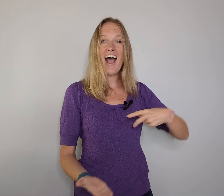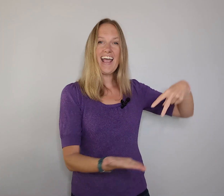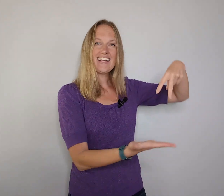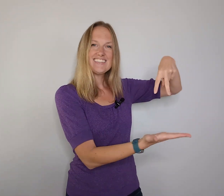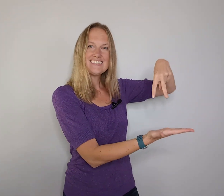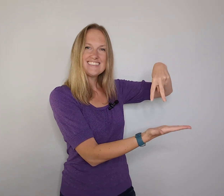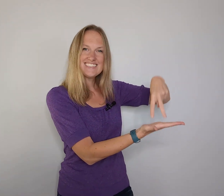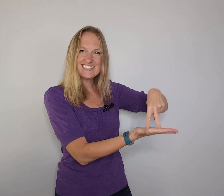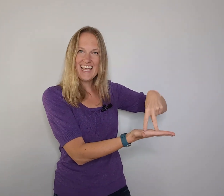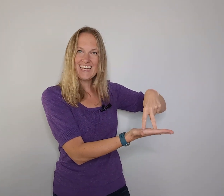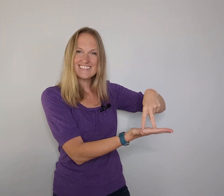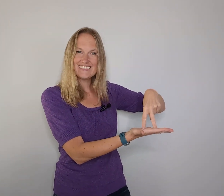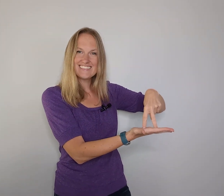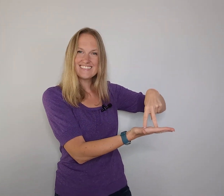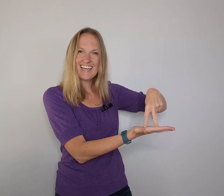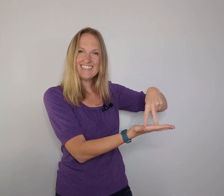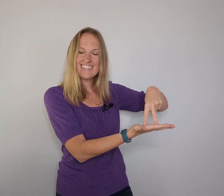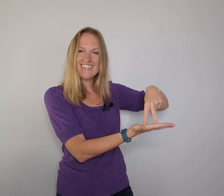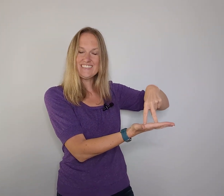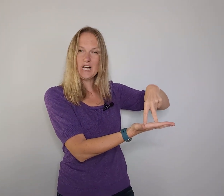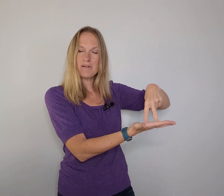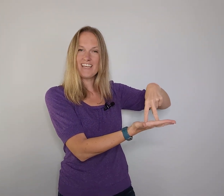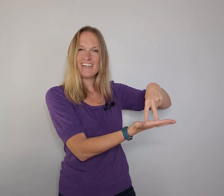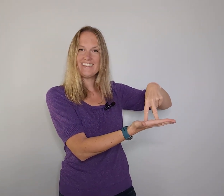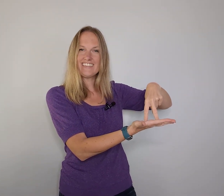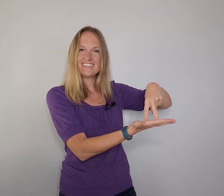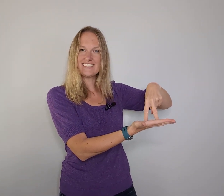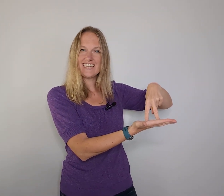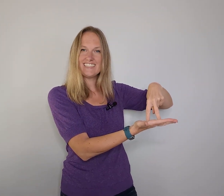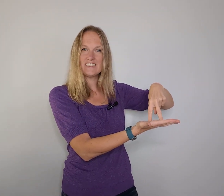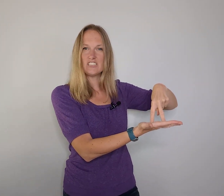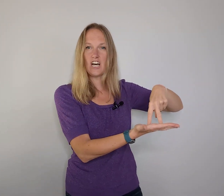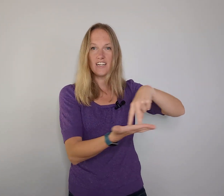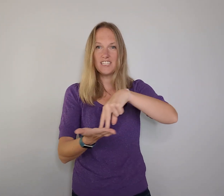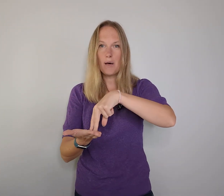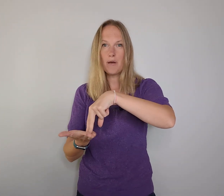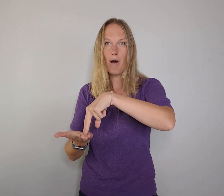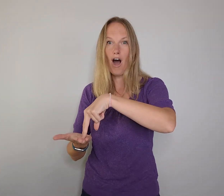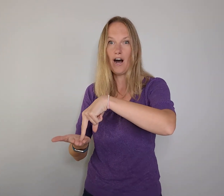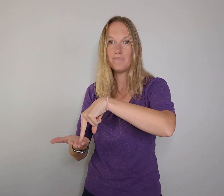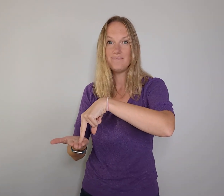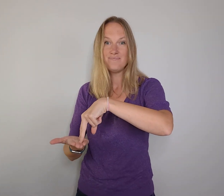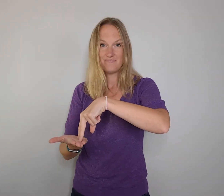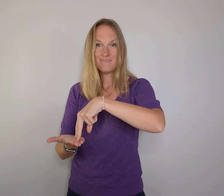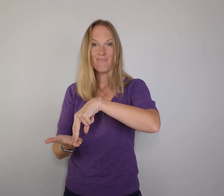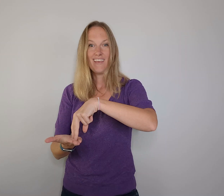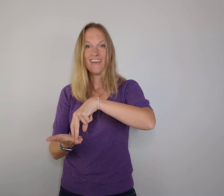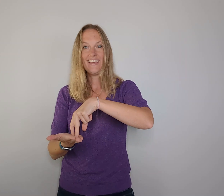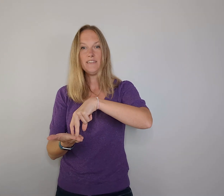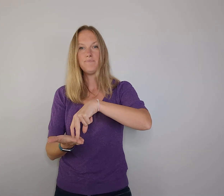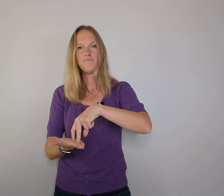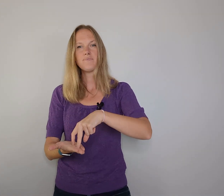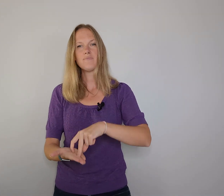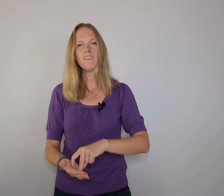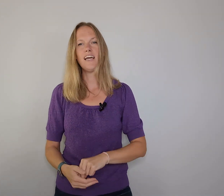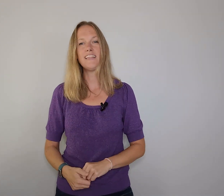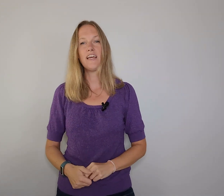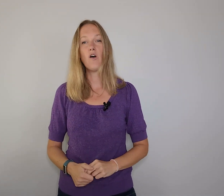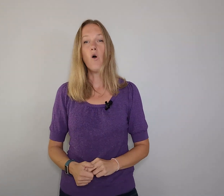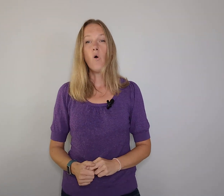I stand. Okay, taking your dominant hand, you're going to stand on your non-dominant palm. Okay, and then